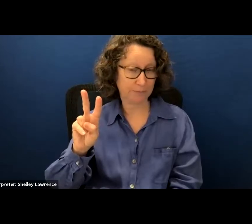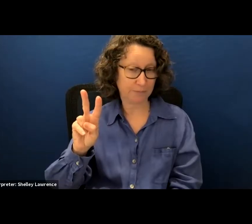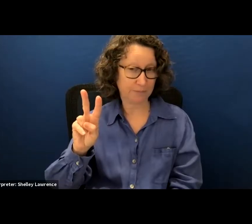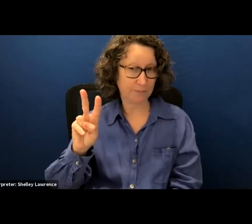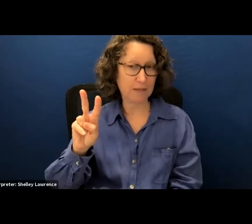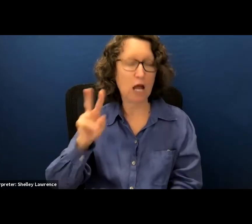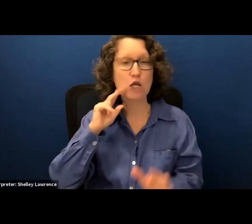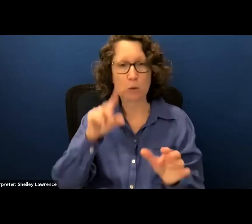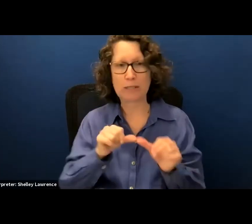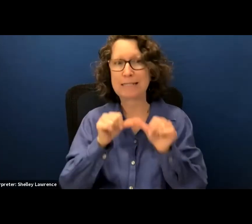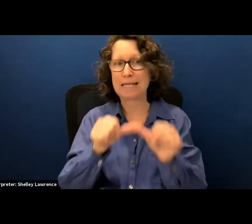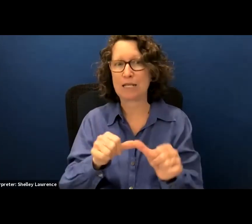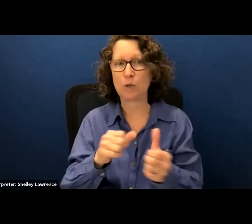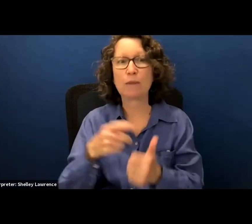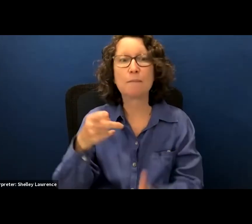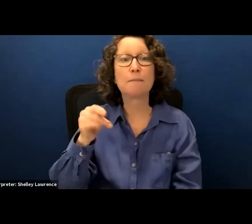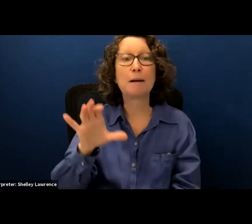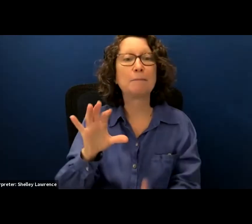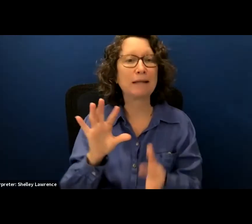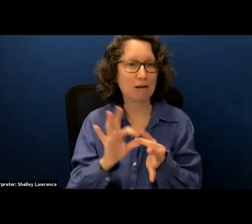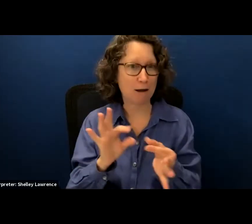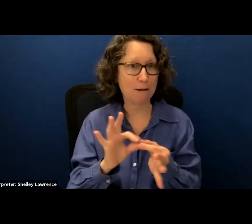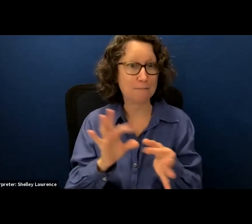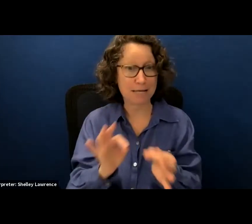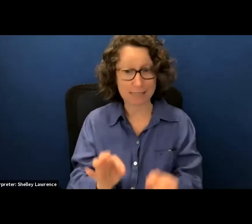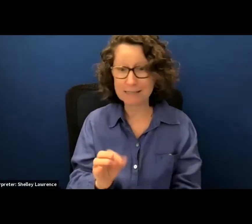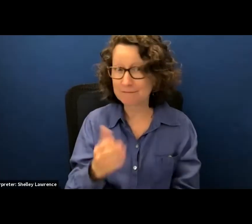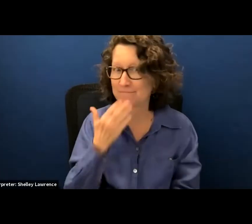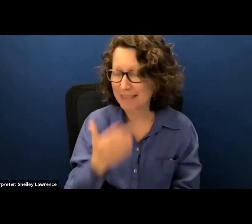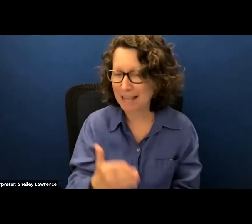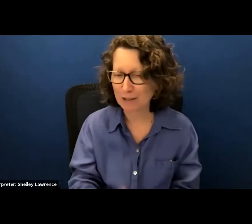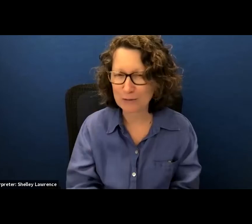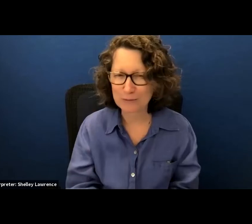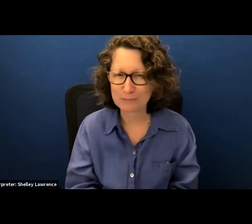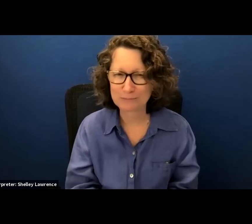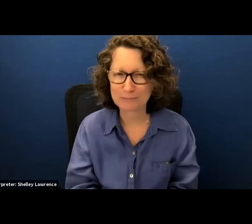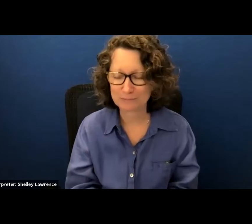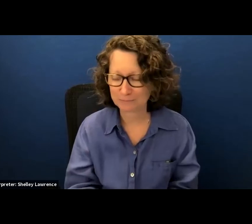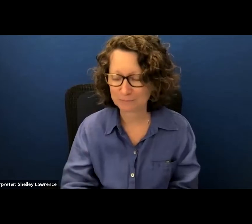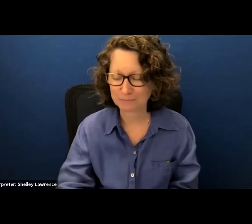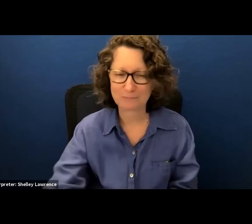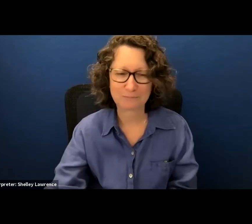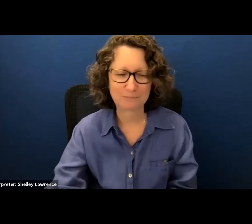to continue with public comments on this. Thank you.